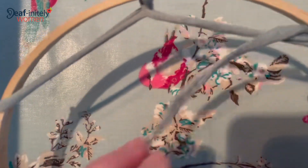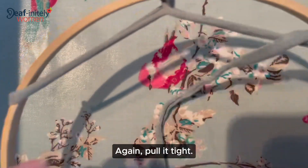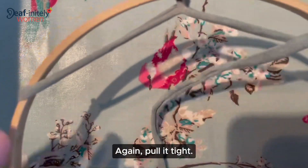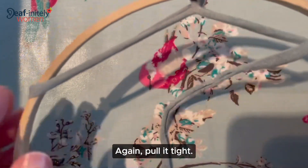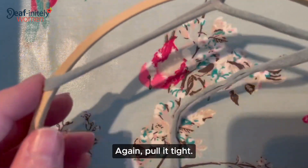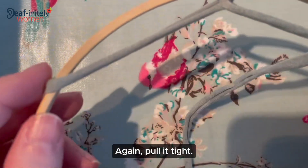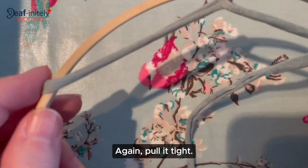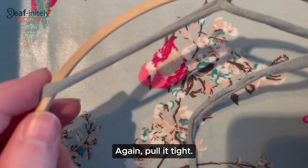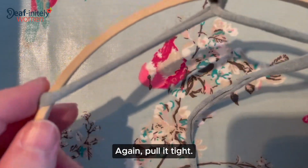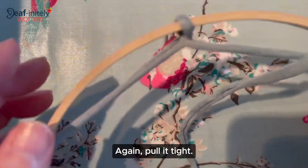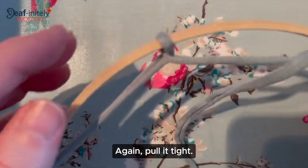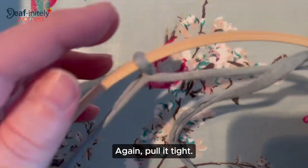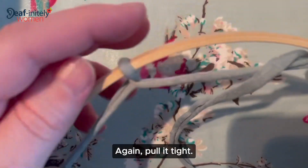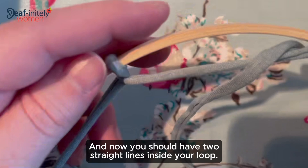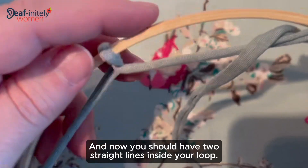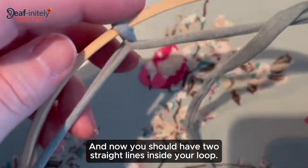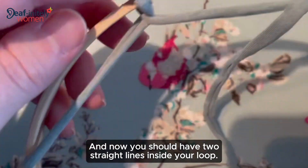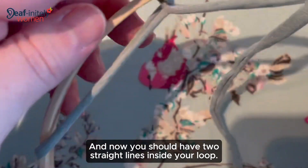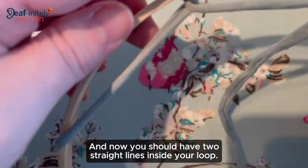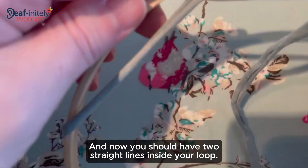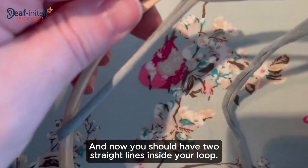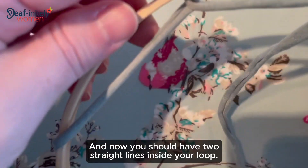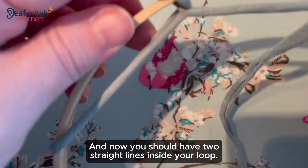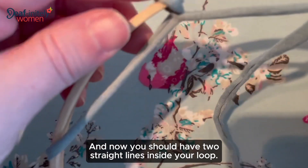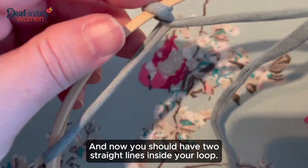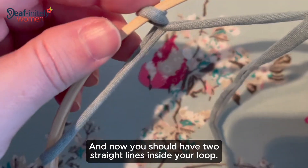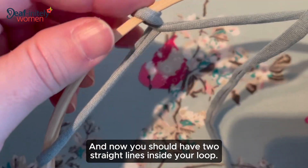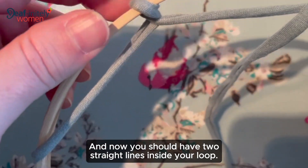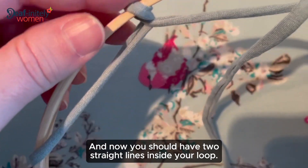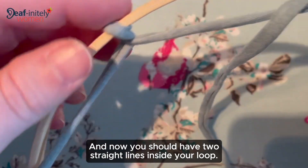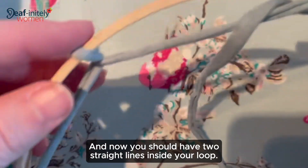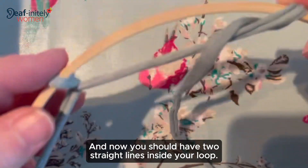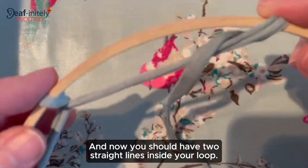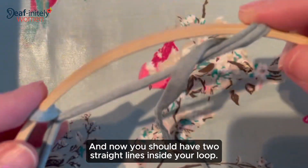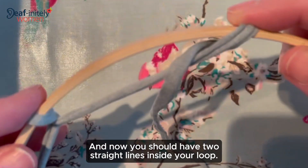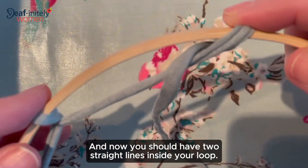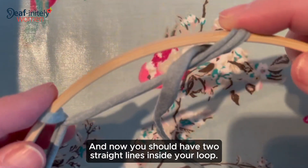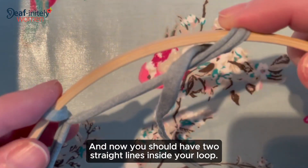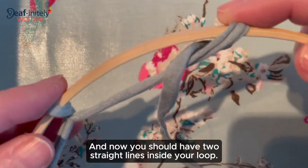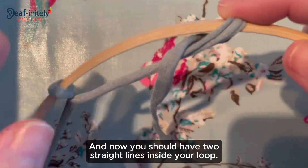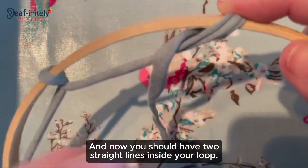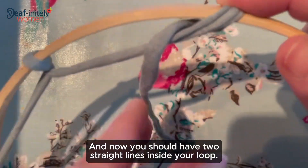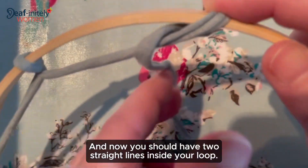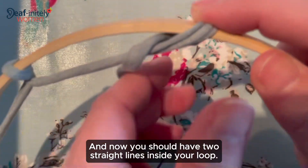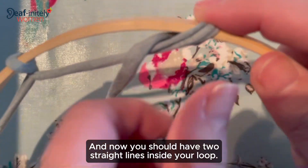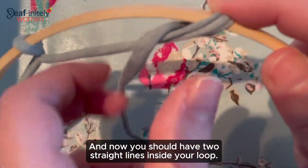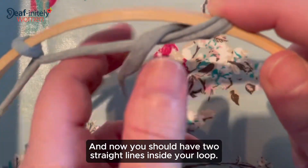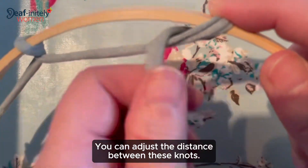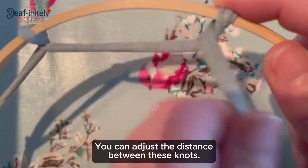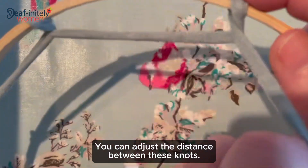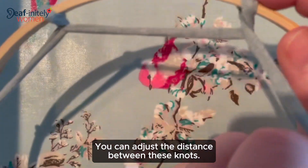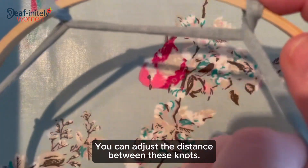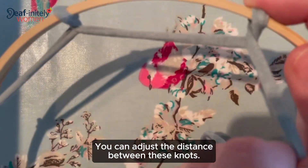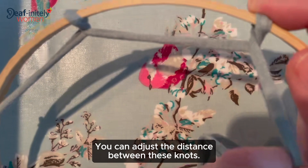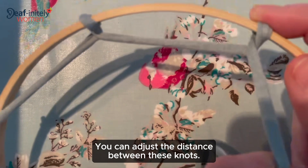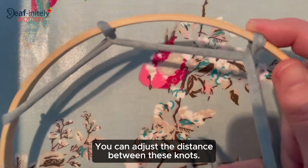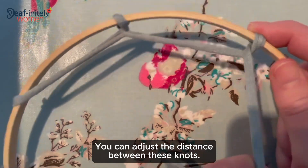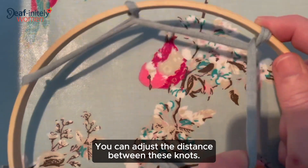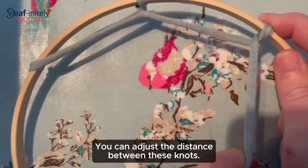Again, pull it tight, and now you should have 2 straight lines inside your loop. You can adjust the distance